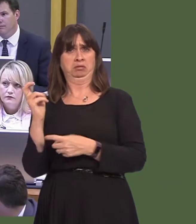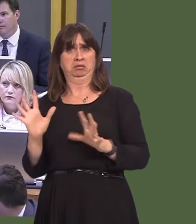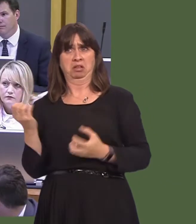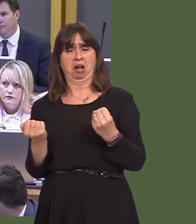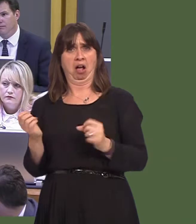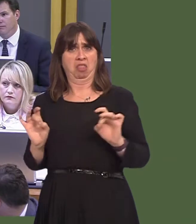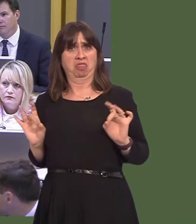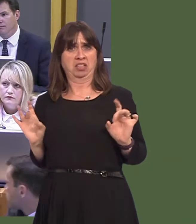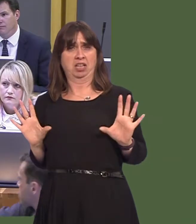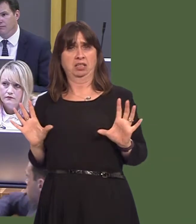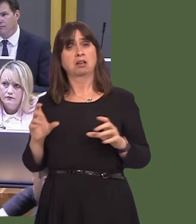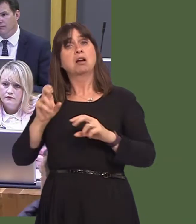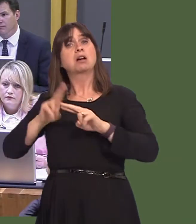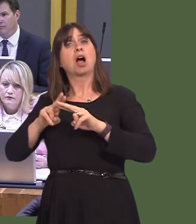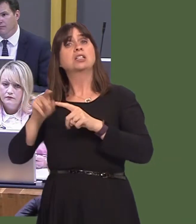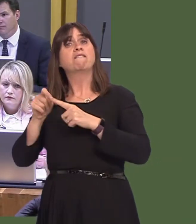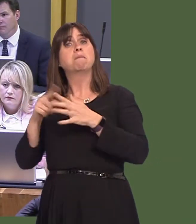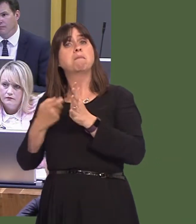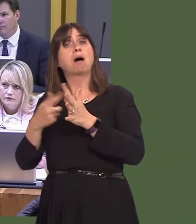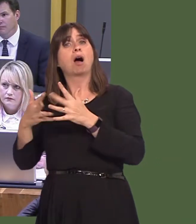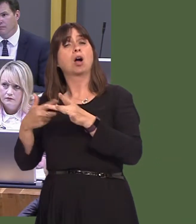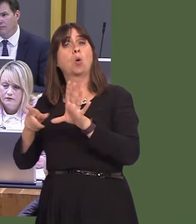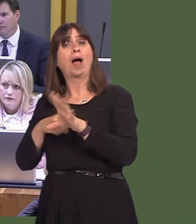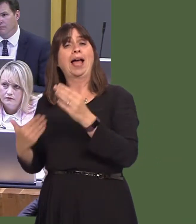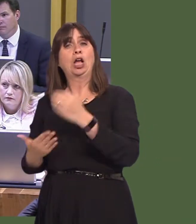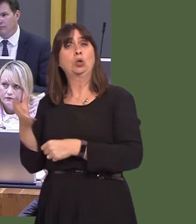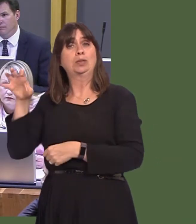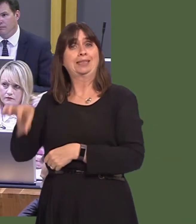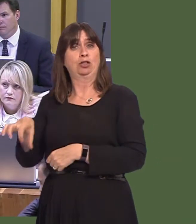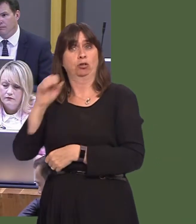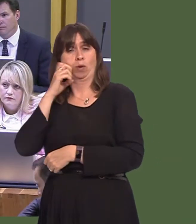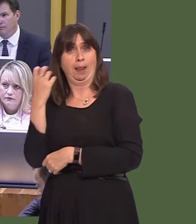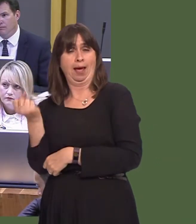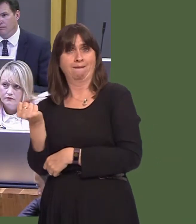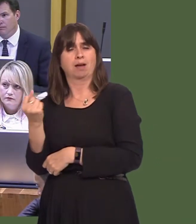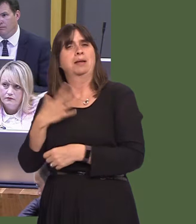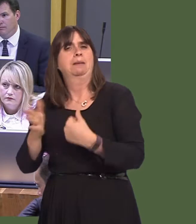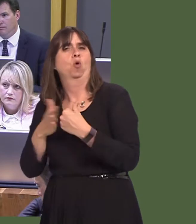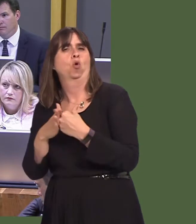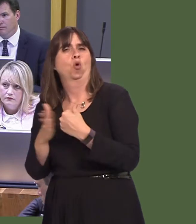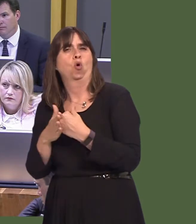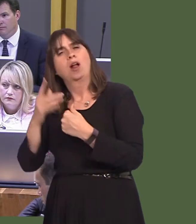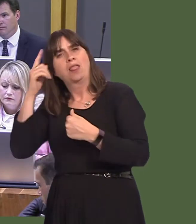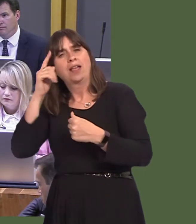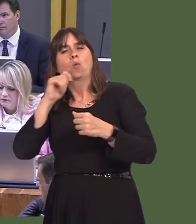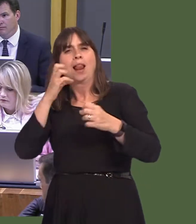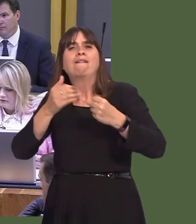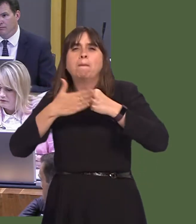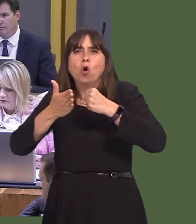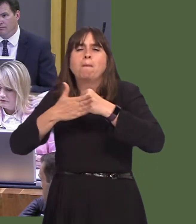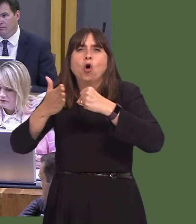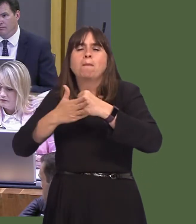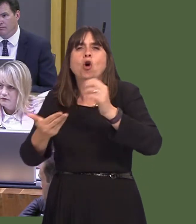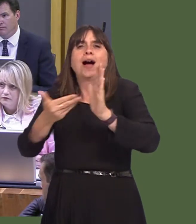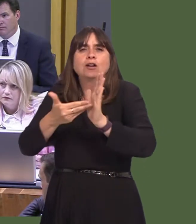the rail network. Cardiff Parkway will improve the situation, but that's not enough of itself. In future phases of the metro, there are plans to